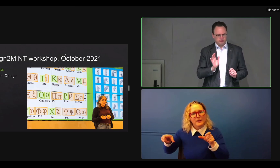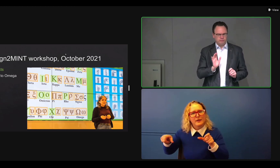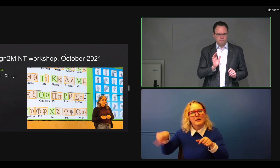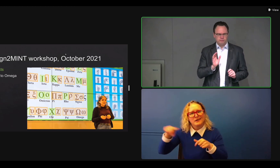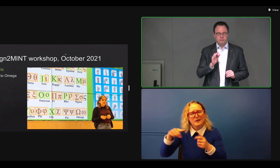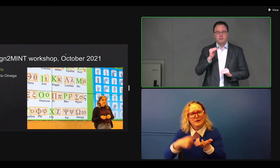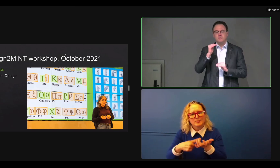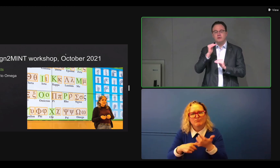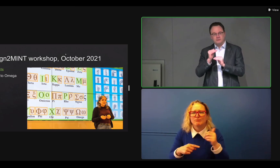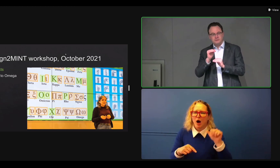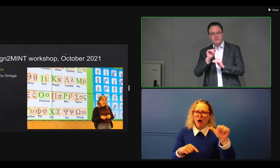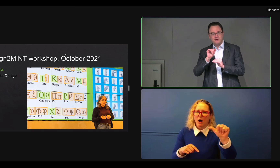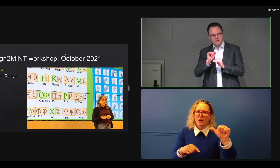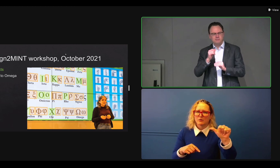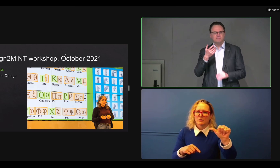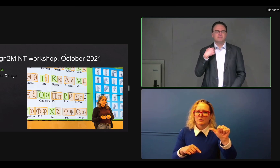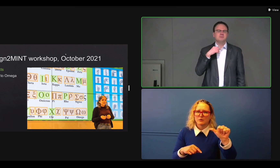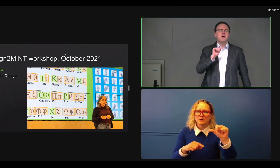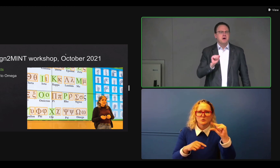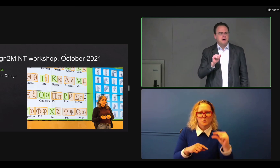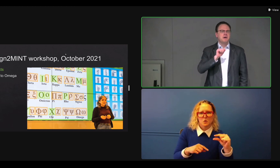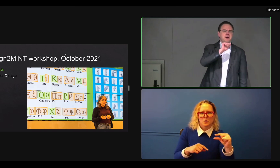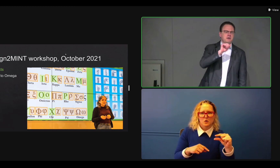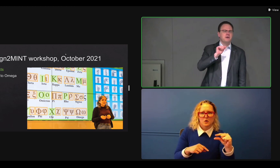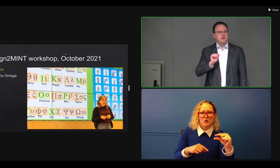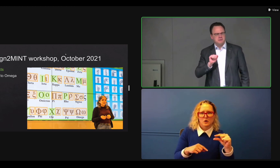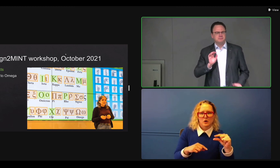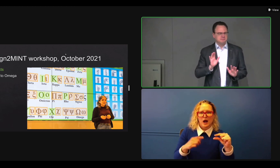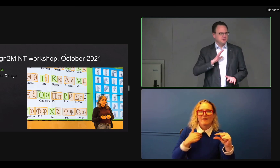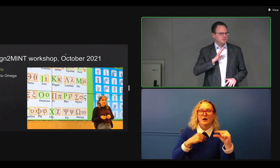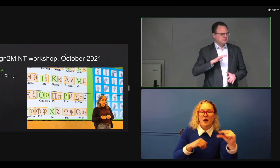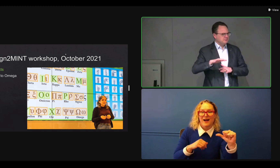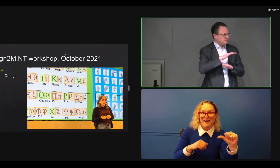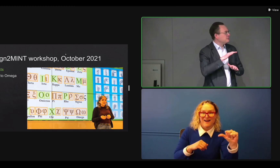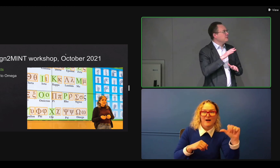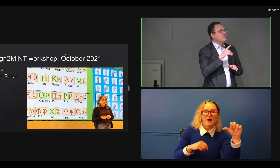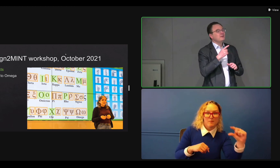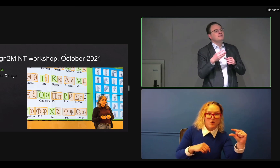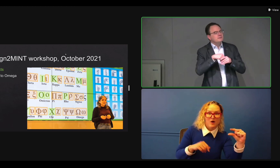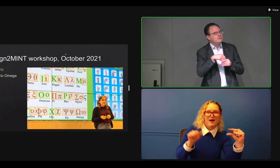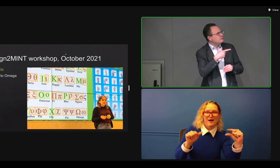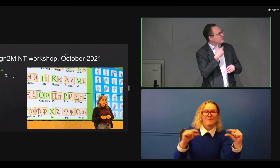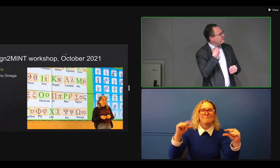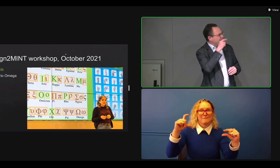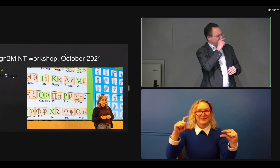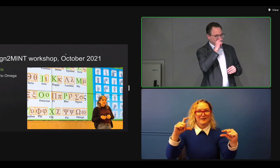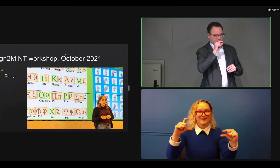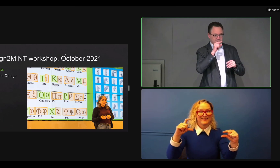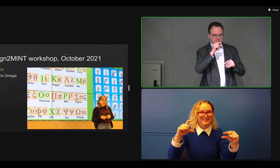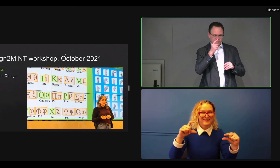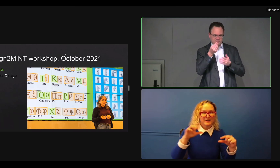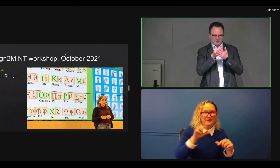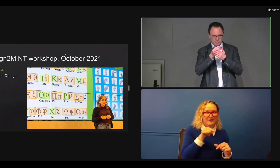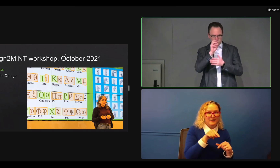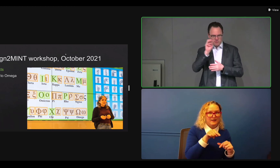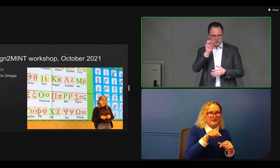So for the uppercase letters, we followed the Greek alphabet. For the lowercase letters, we decided we could move the hand lower